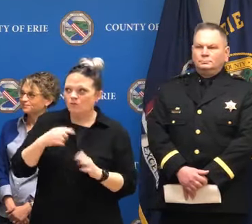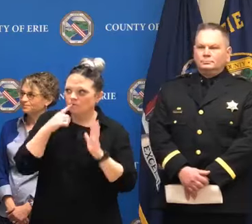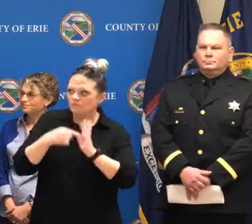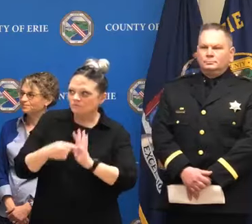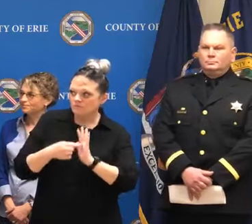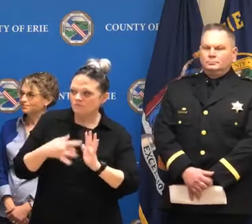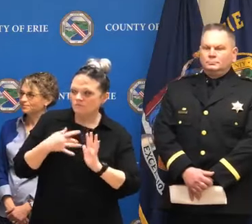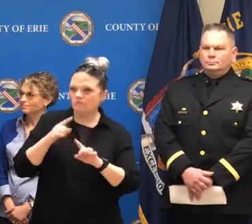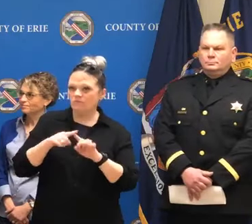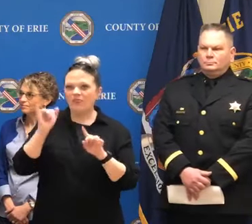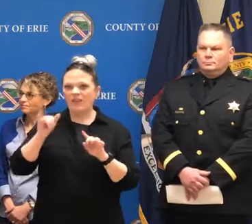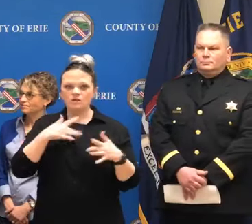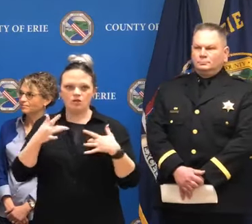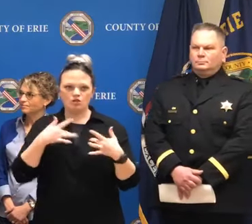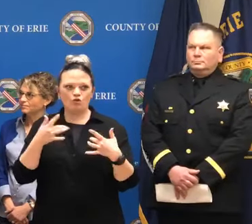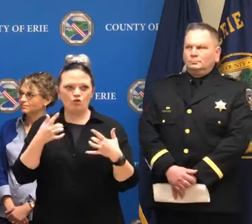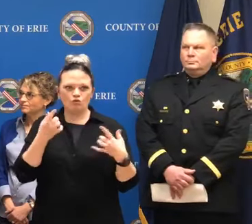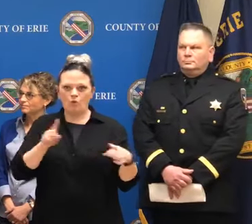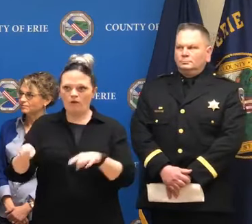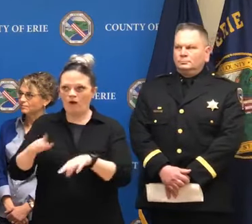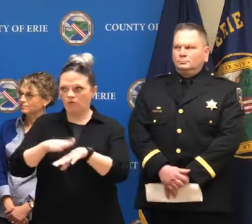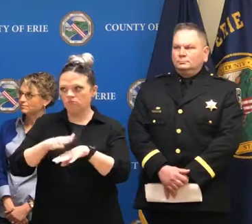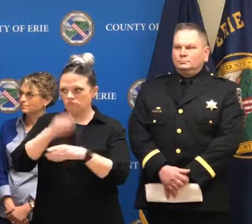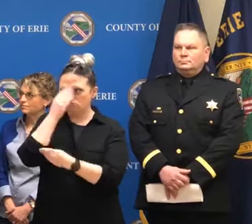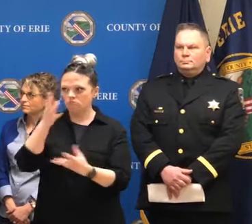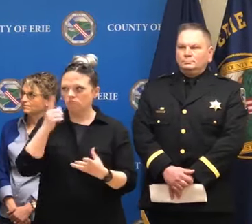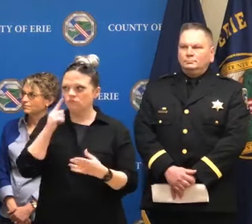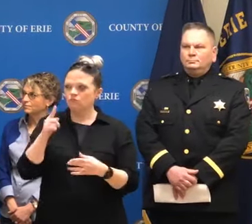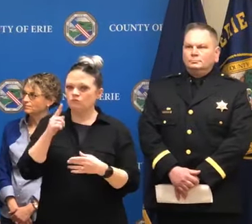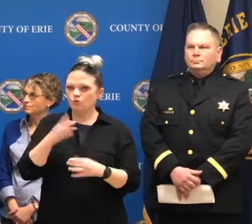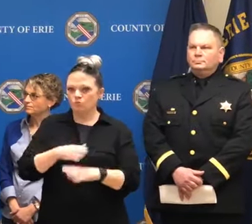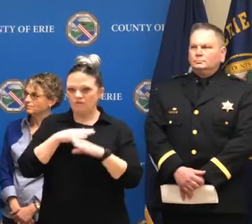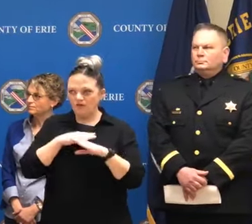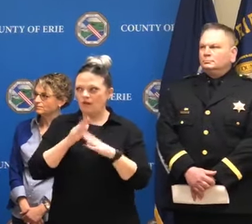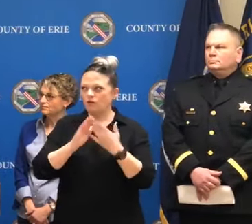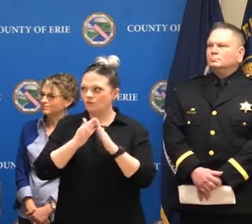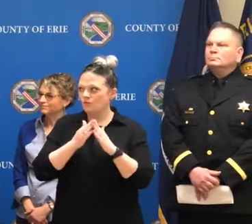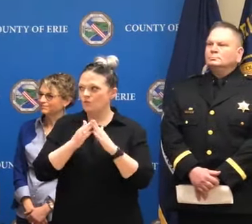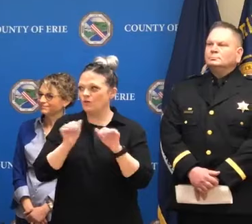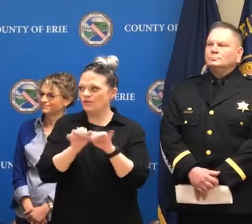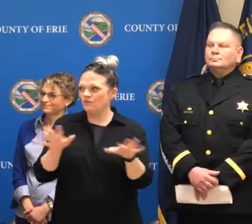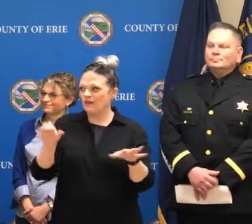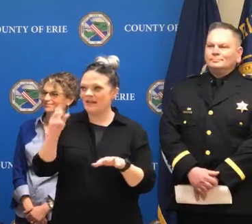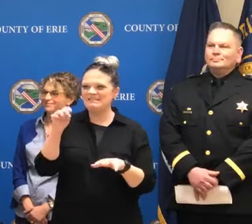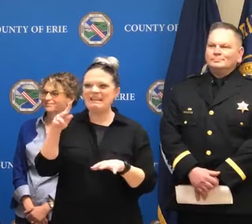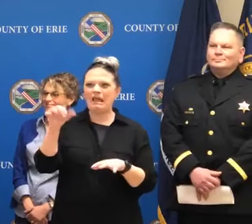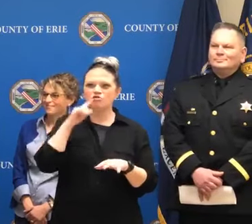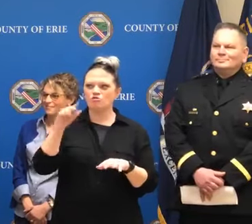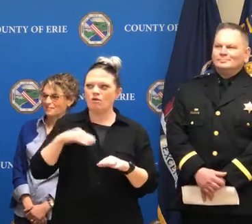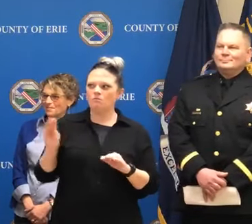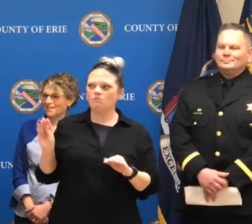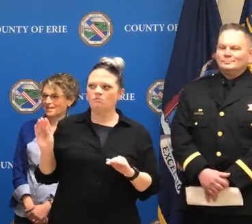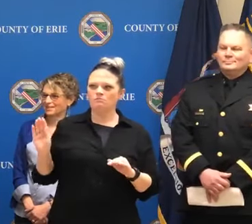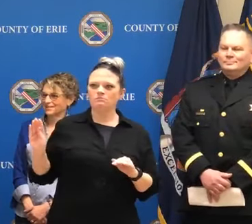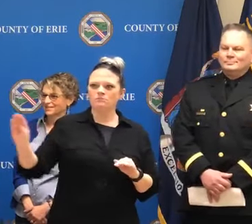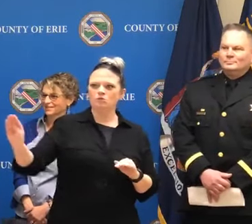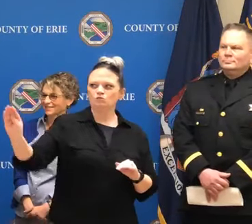those are the concerns that are going on, is to help provide community spread, as Sandra pushes a little further away from my podium here now.